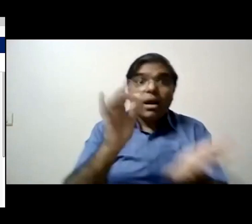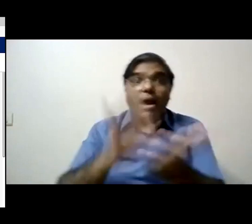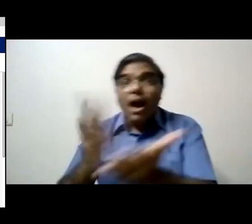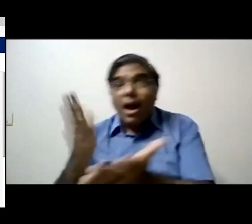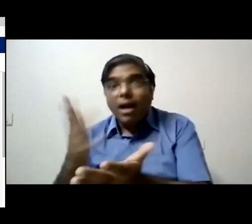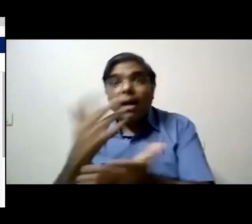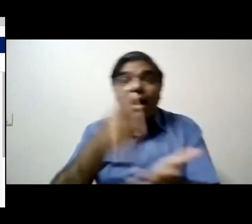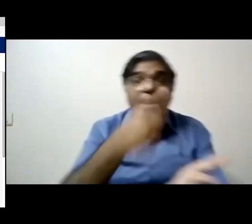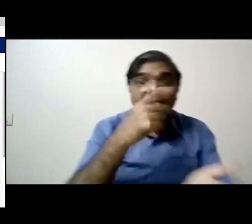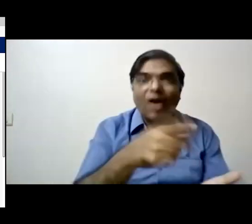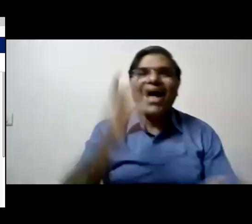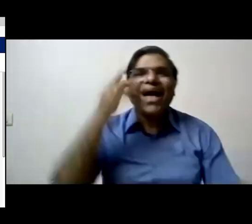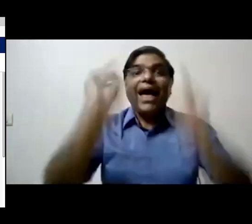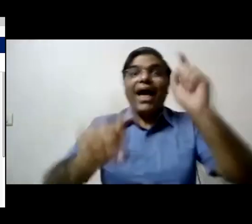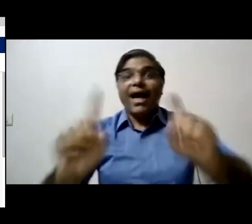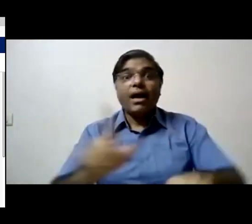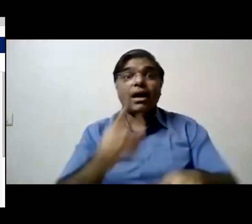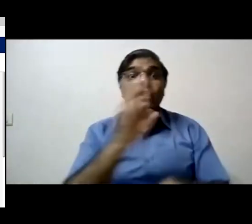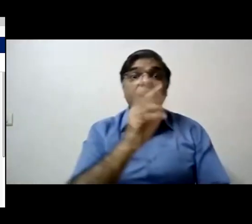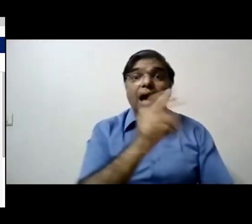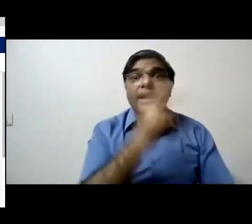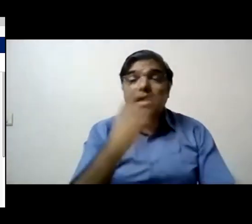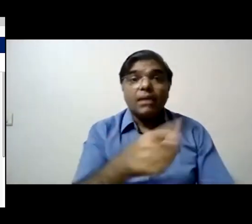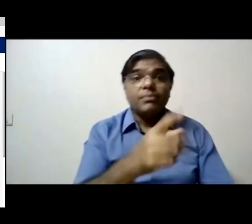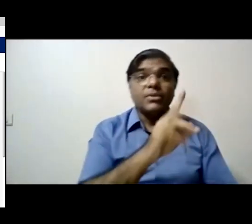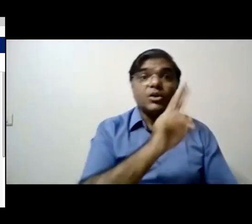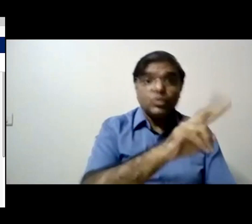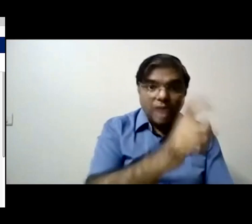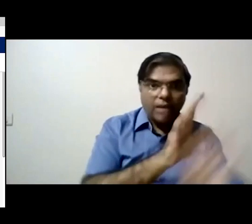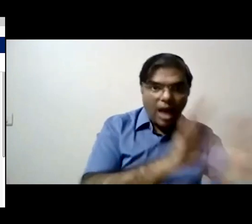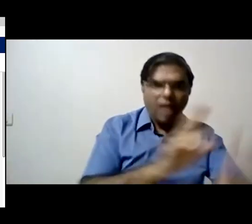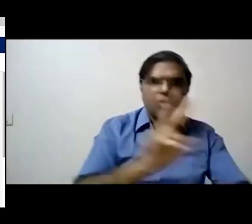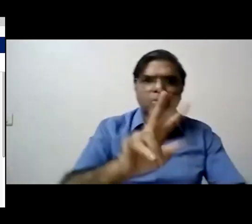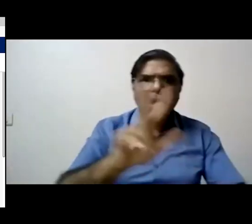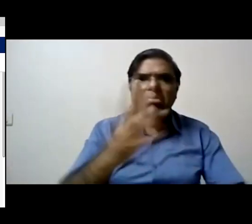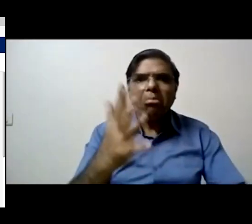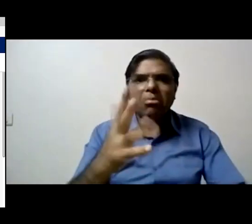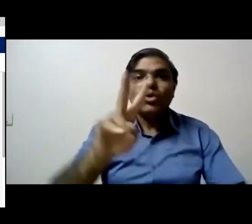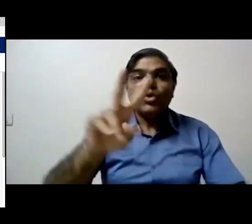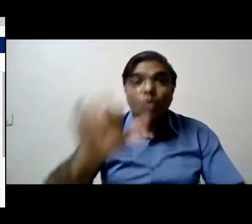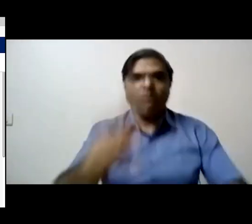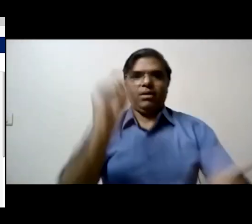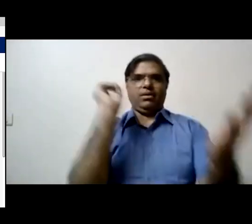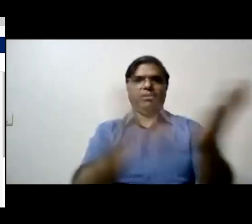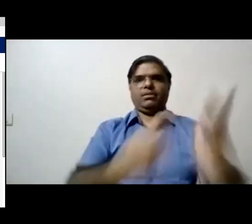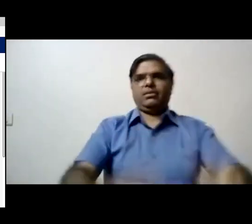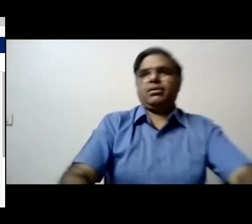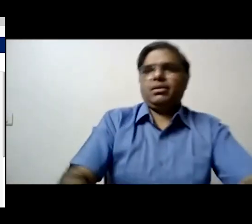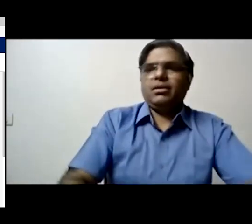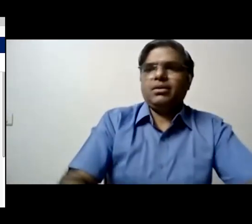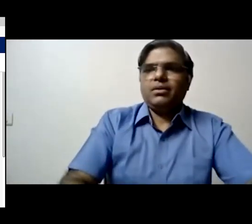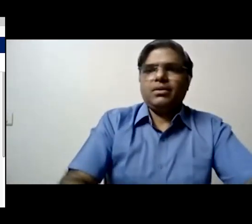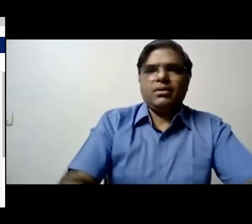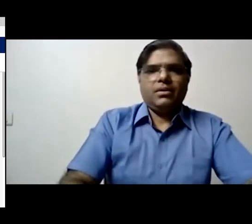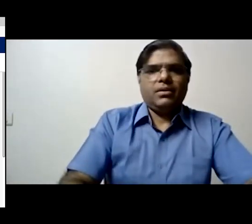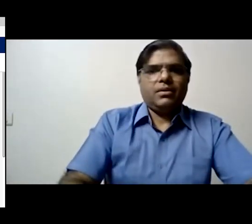So you see at which place vaccination is available, you have to look out for that. On which dates and at which